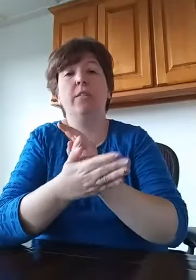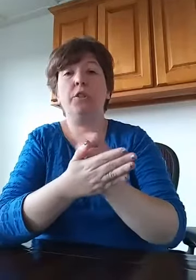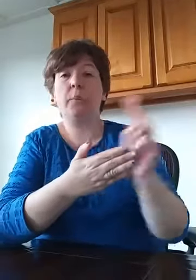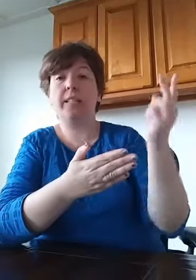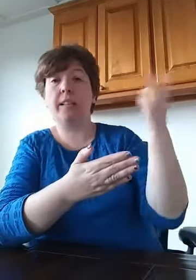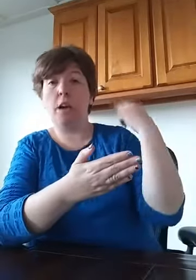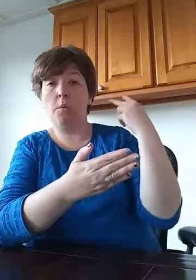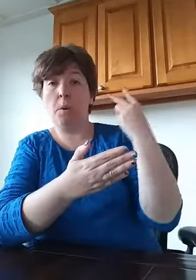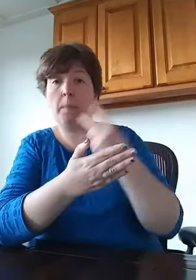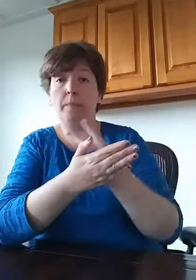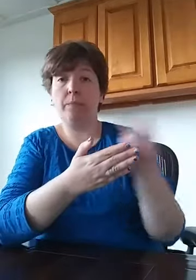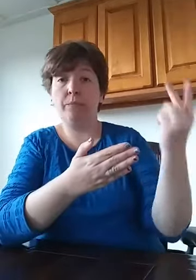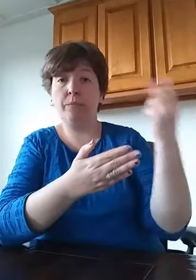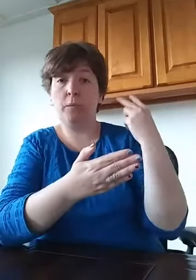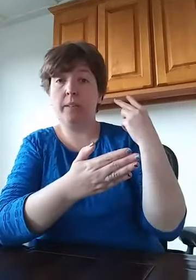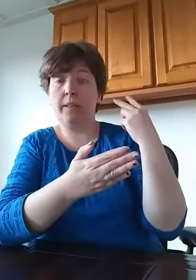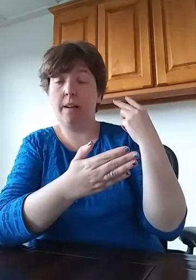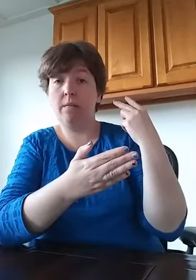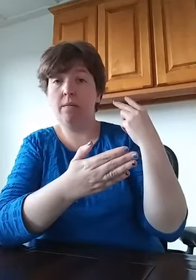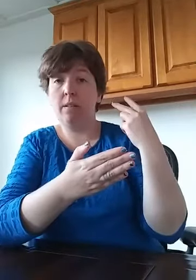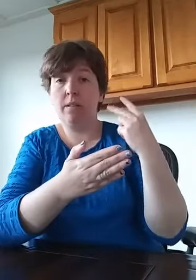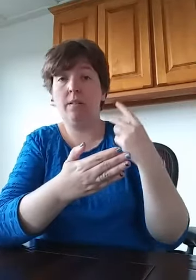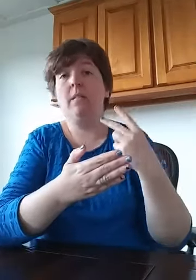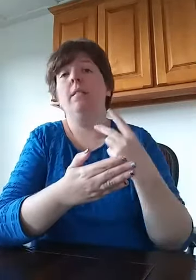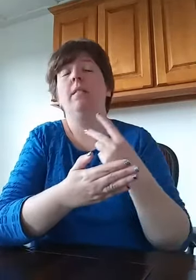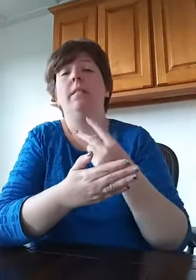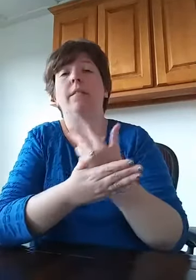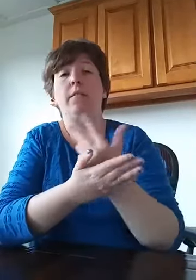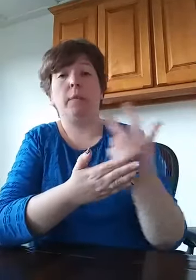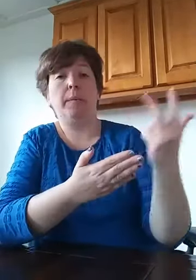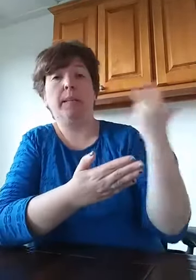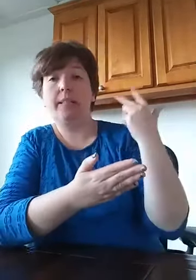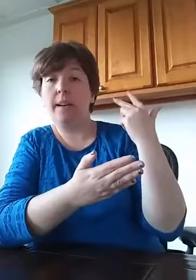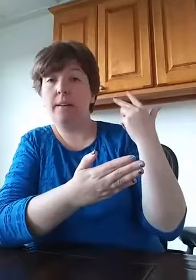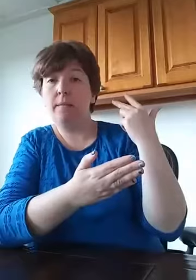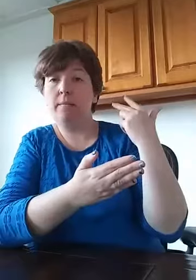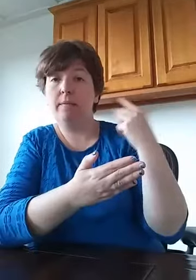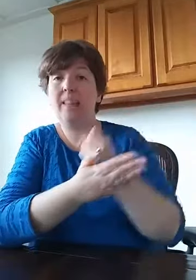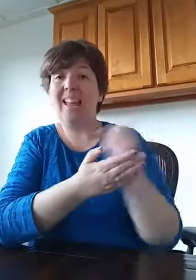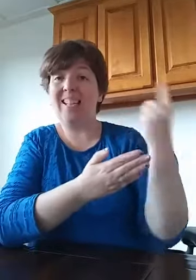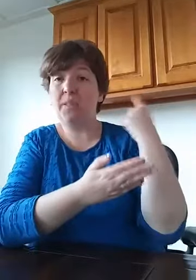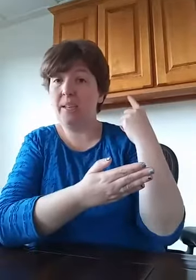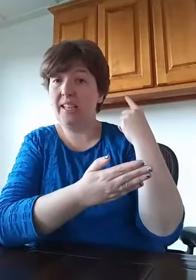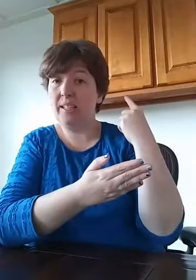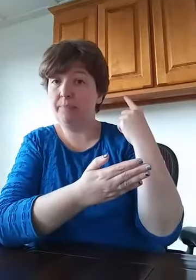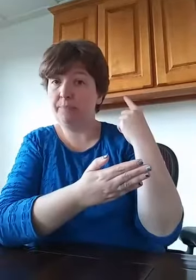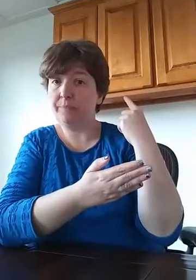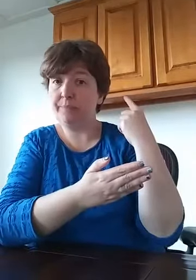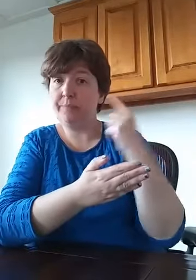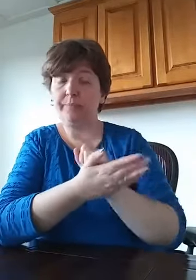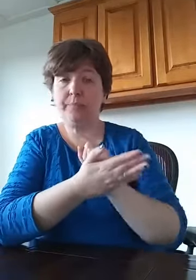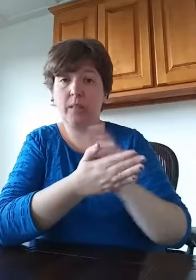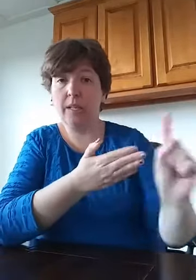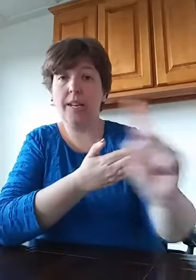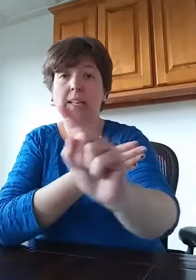2 weeks ago, 2 weeks ago, 3 weeks ago, last week, next